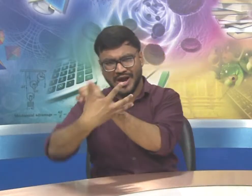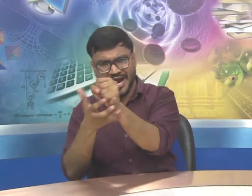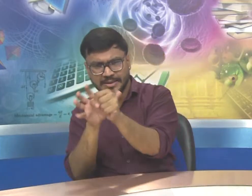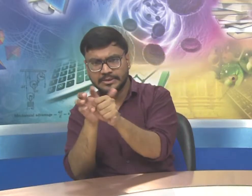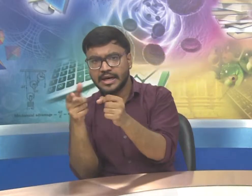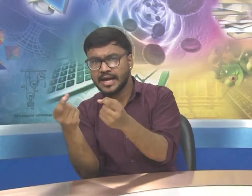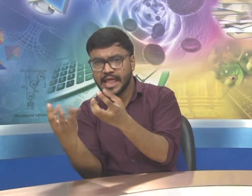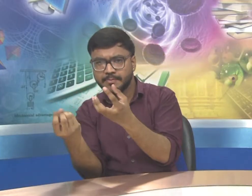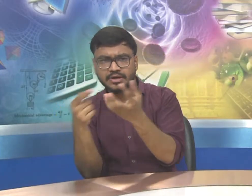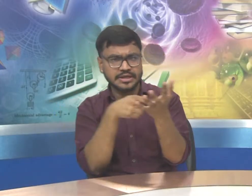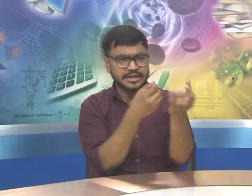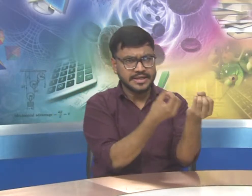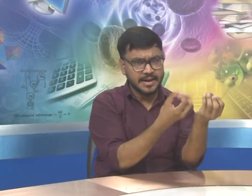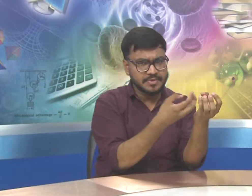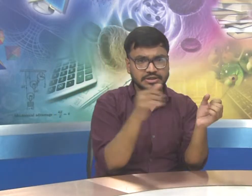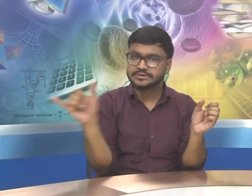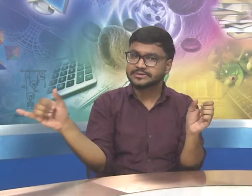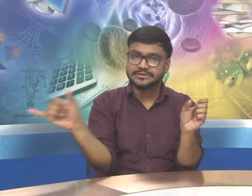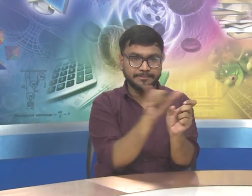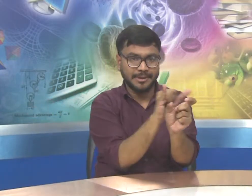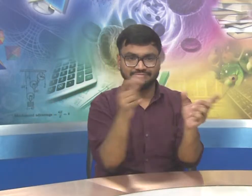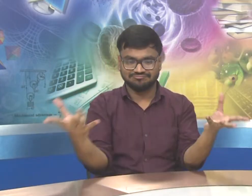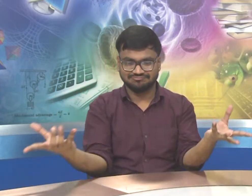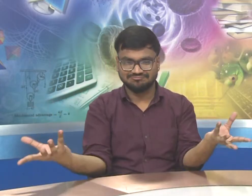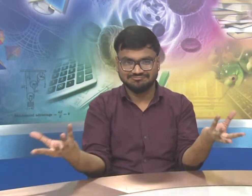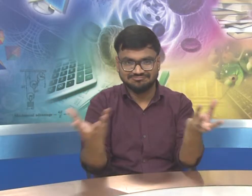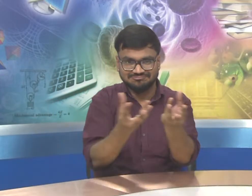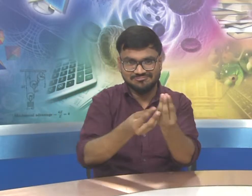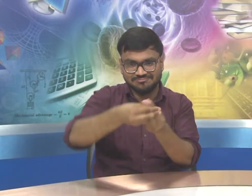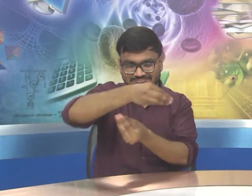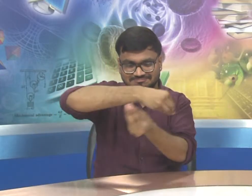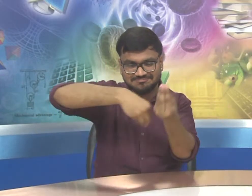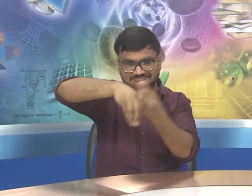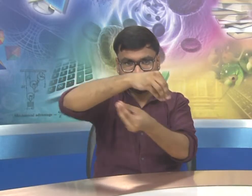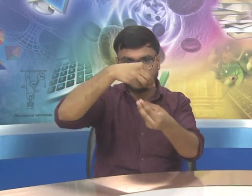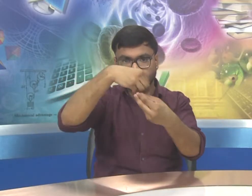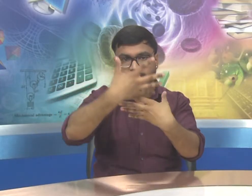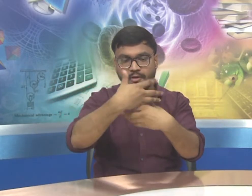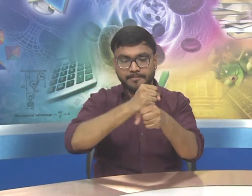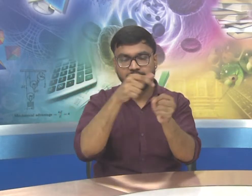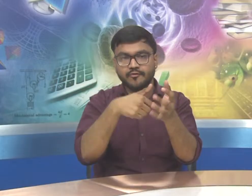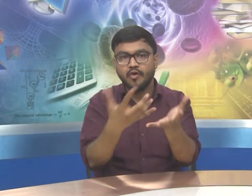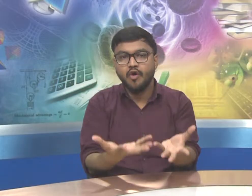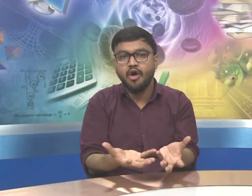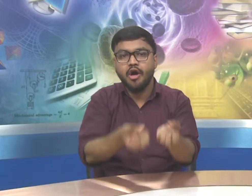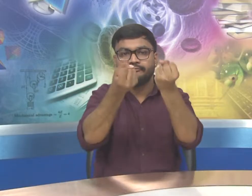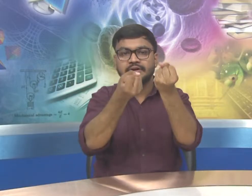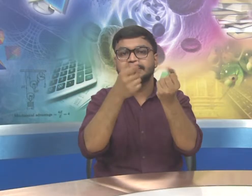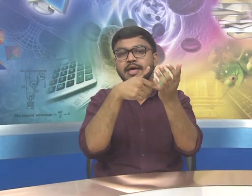Compounds always have the same kinds and numbers of atoms.